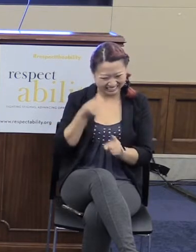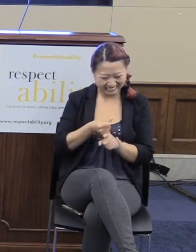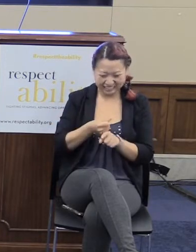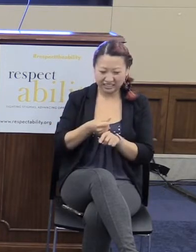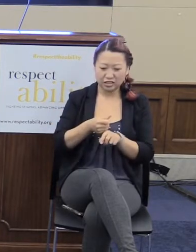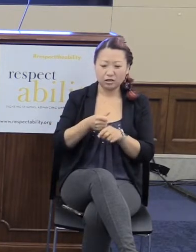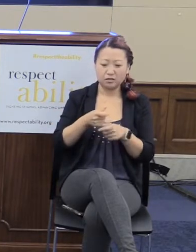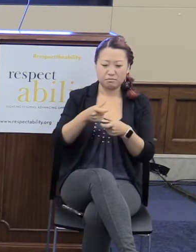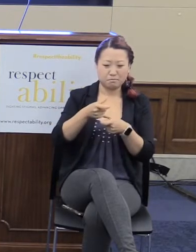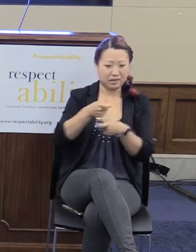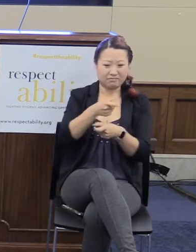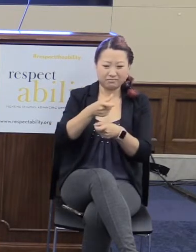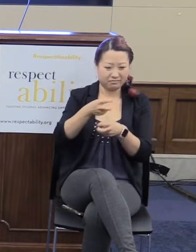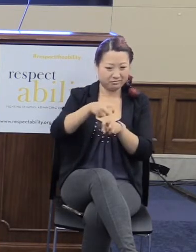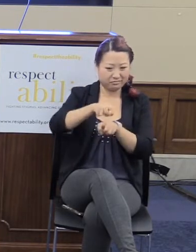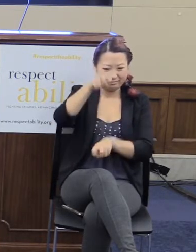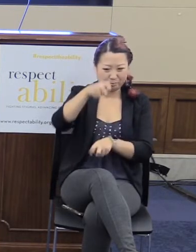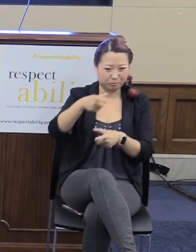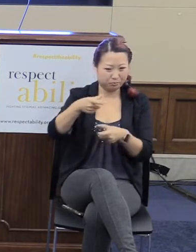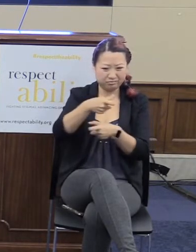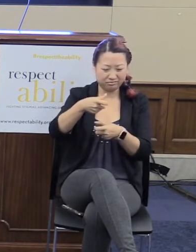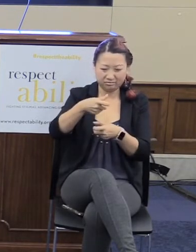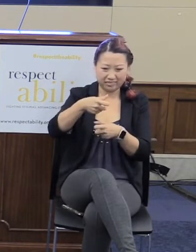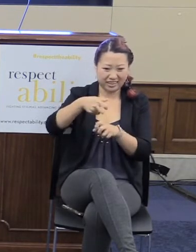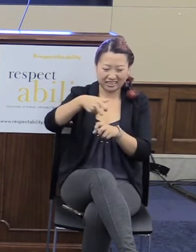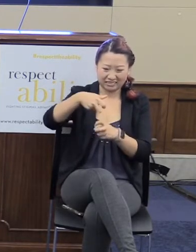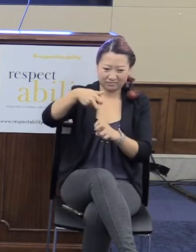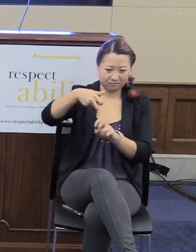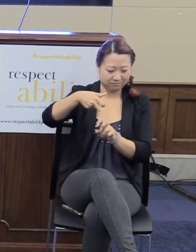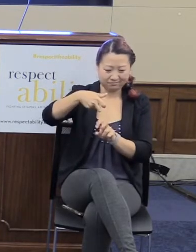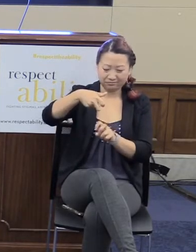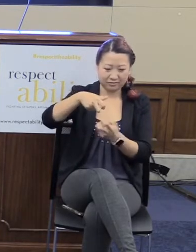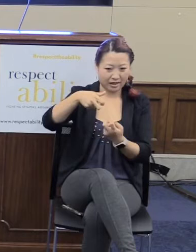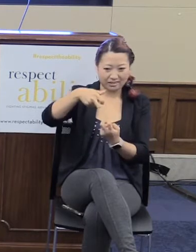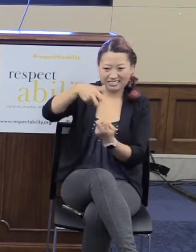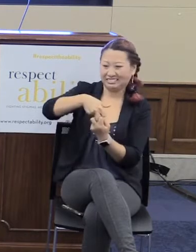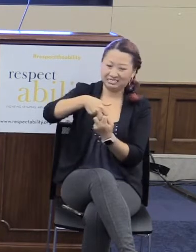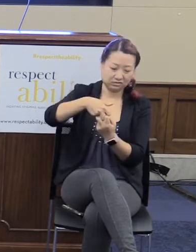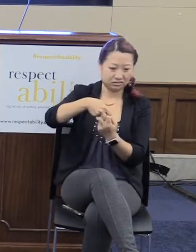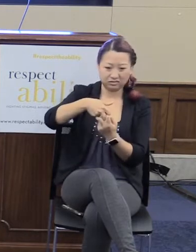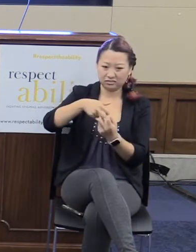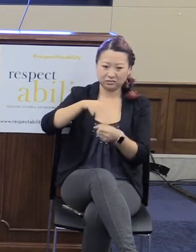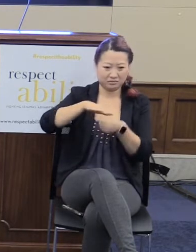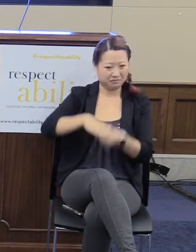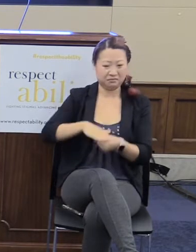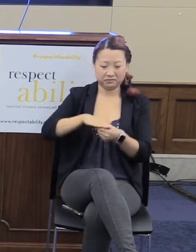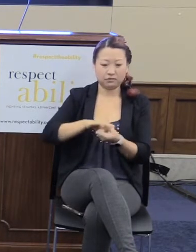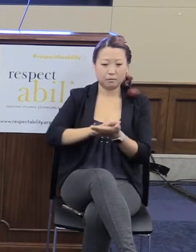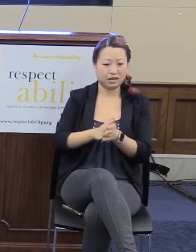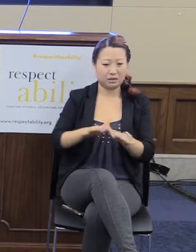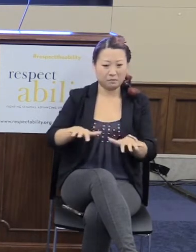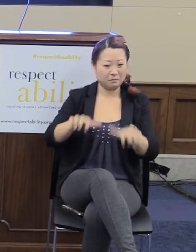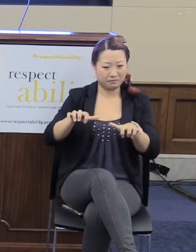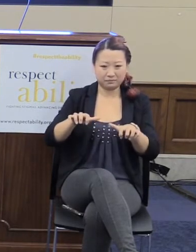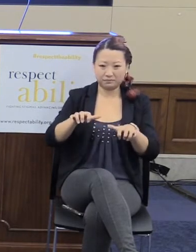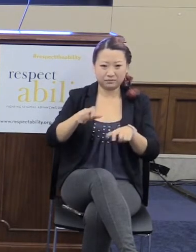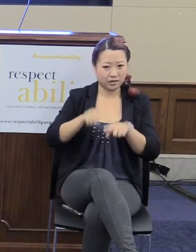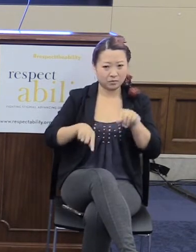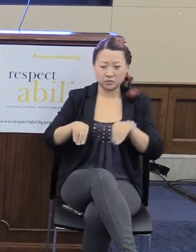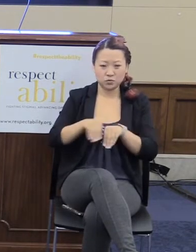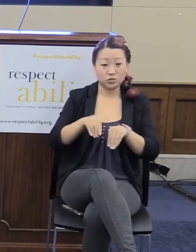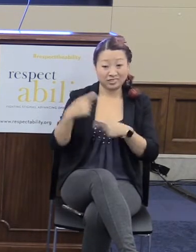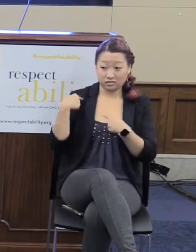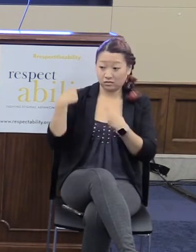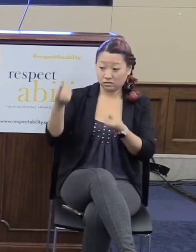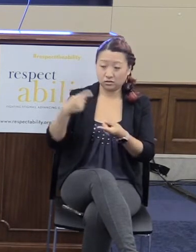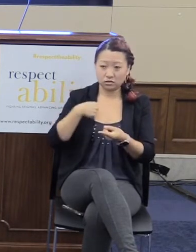disc popped, pressed my spinal cord, and I became paralyzed. And since then, I